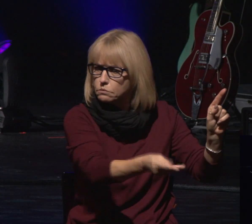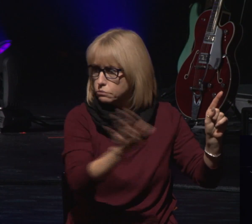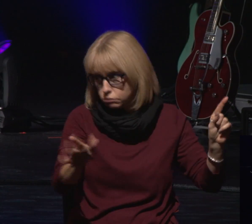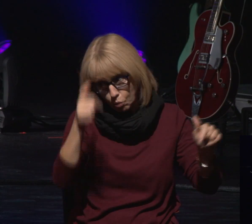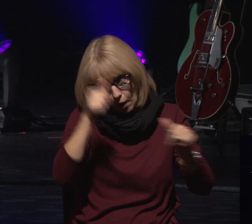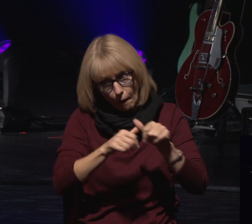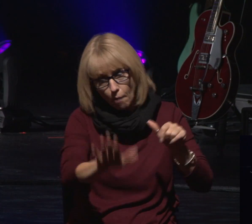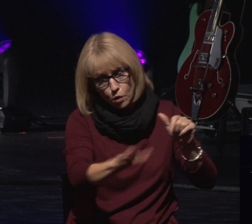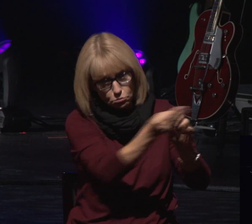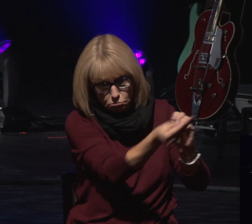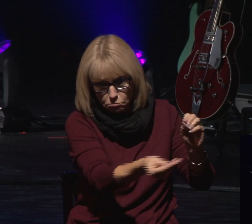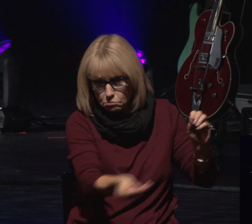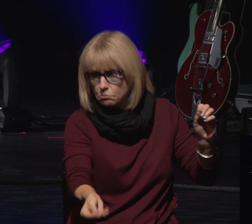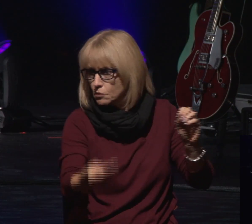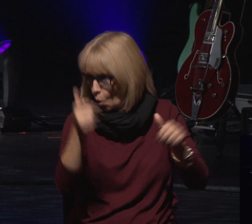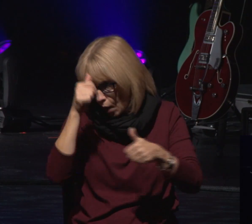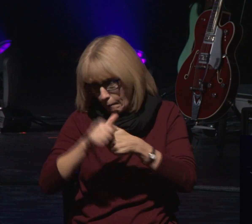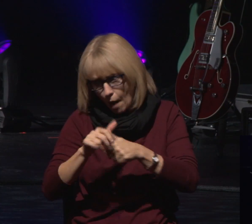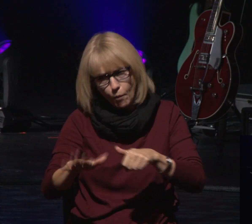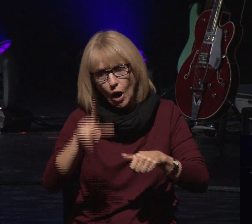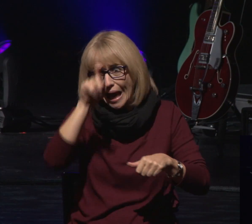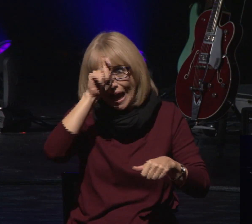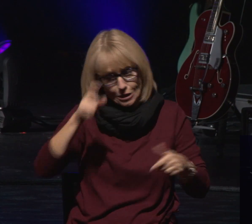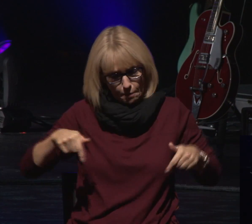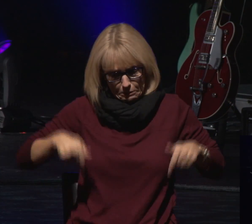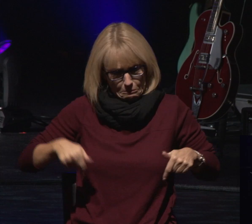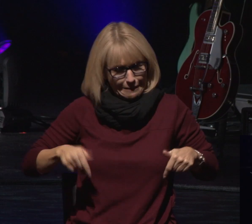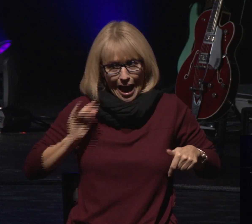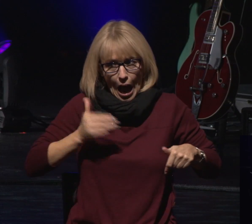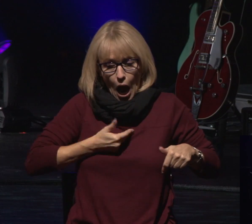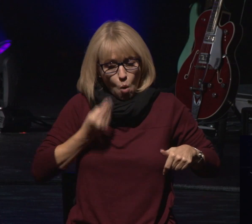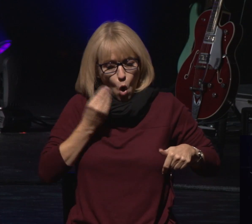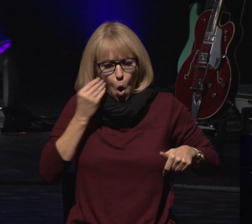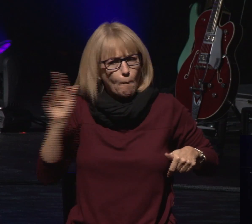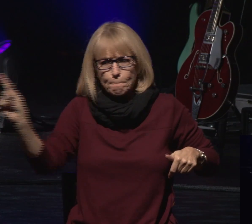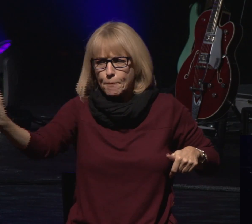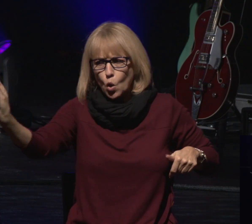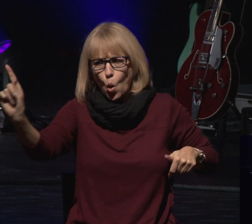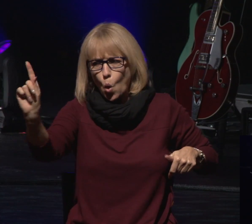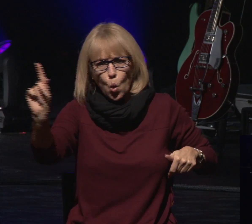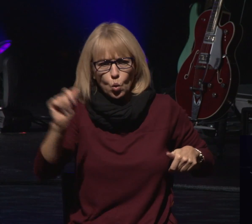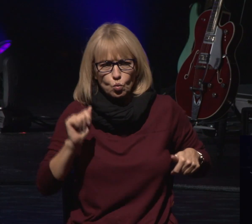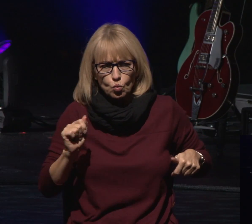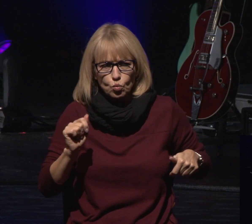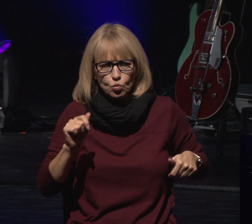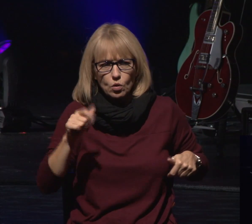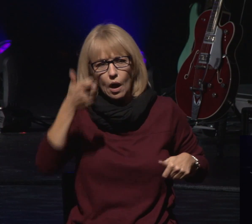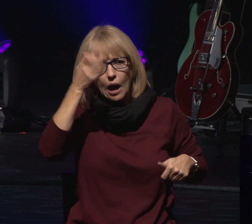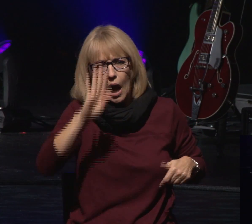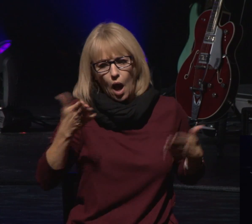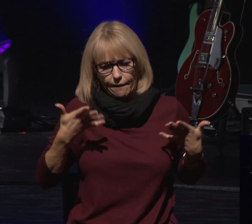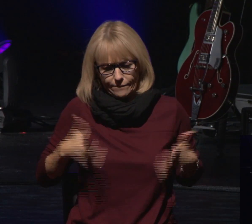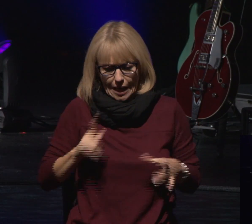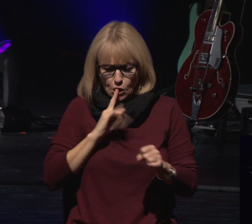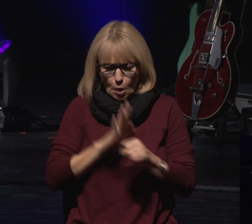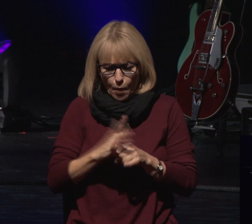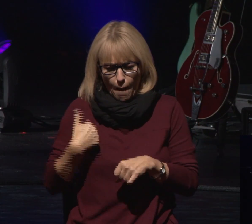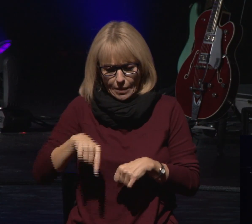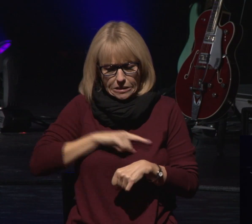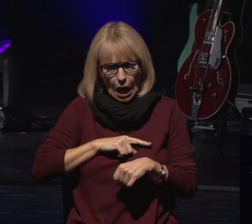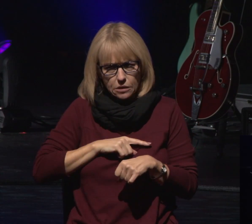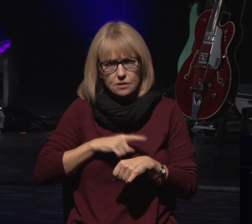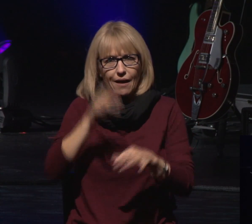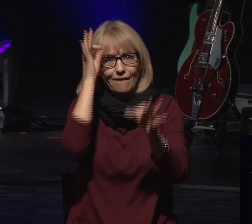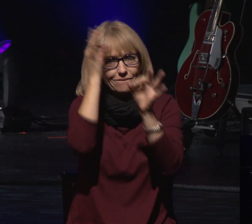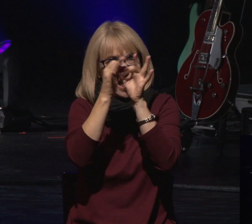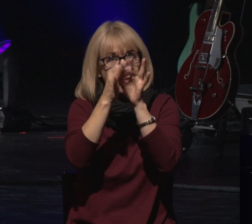says, remember, Egypt is not our home, and there's a promise that God made that I know he's going to be faithful to, and